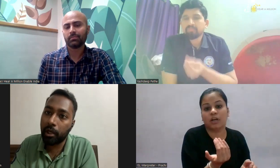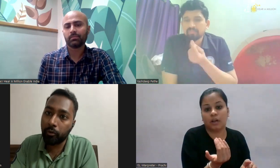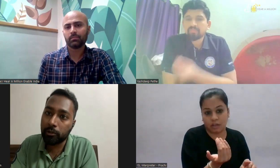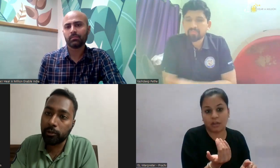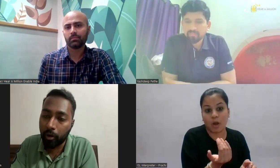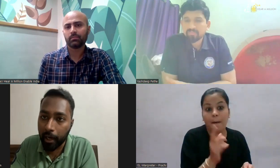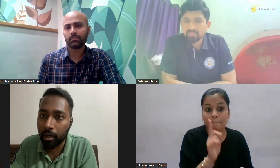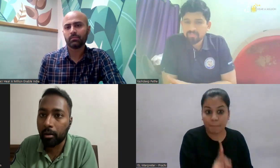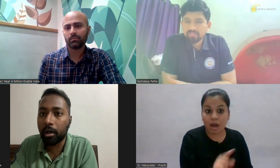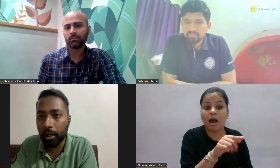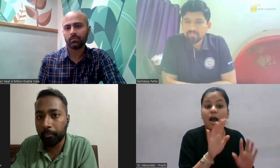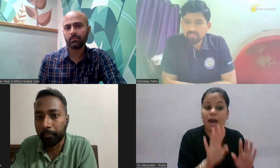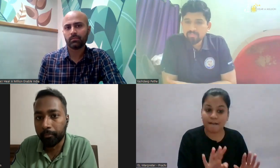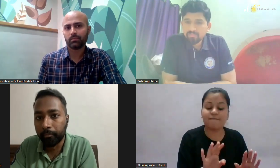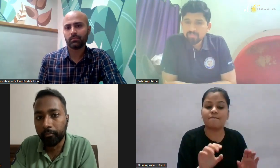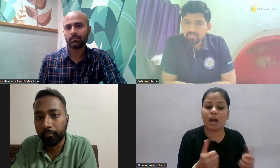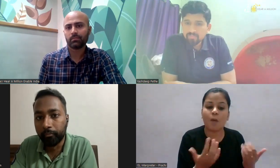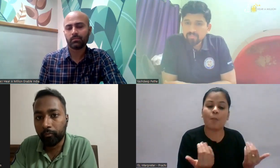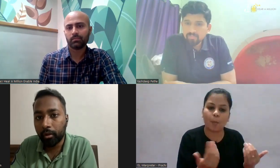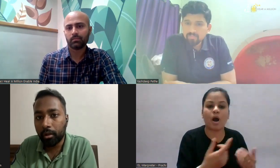But they also get a claim